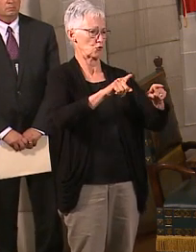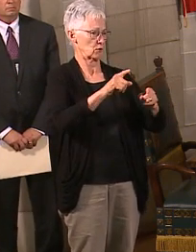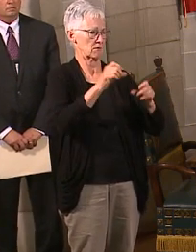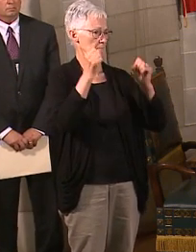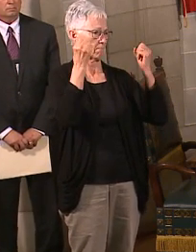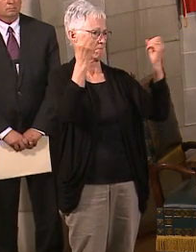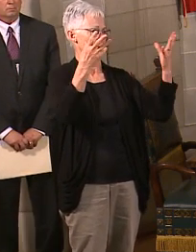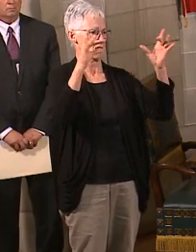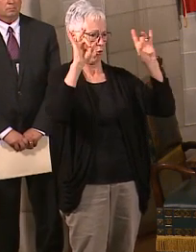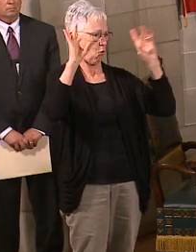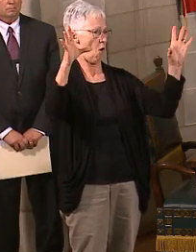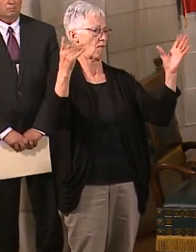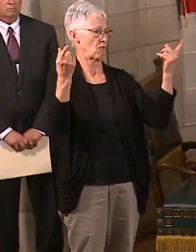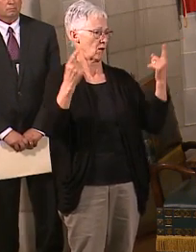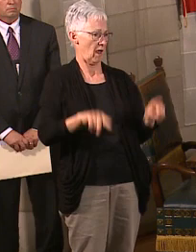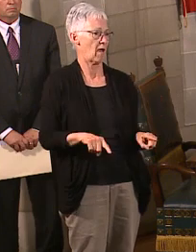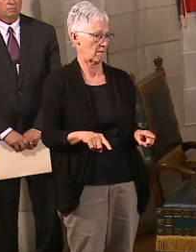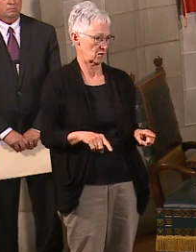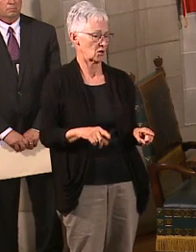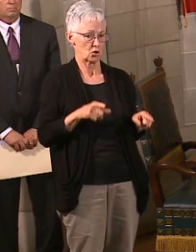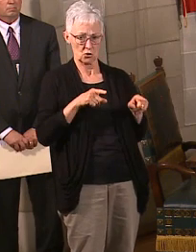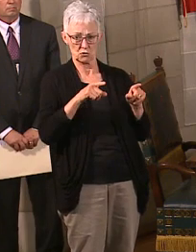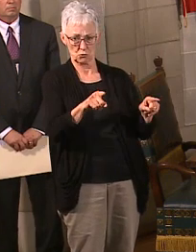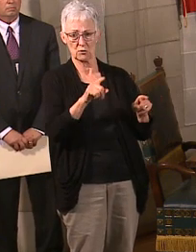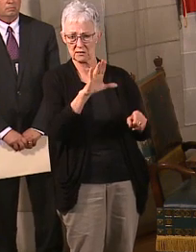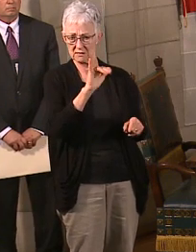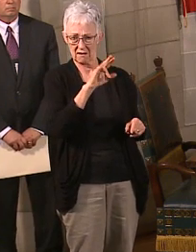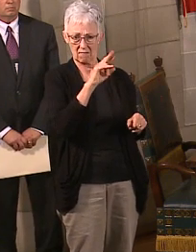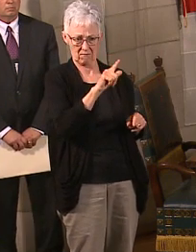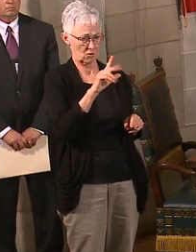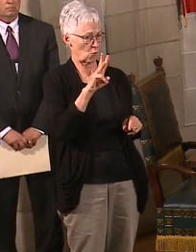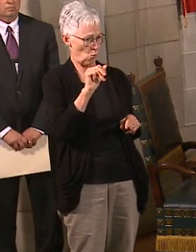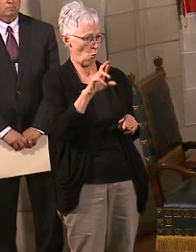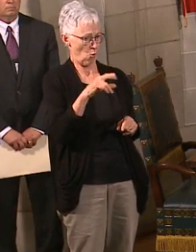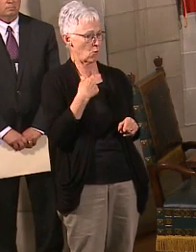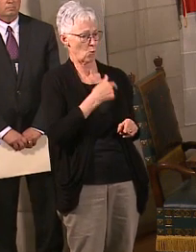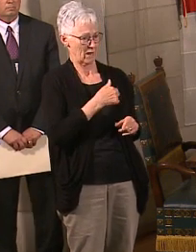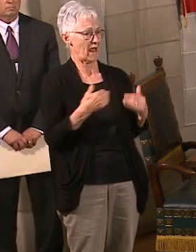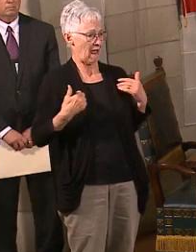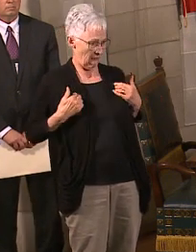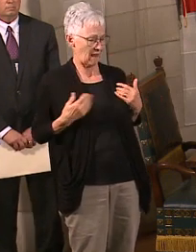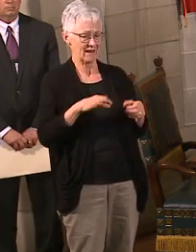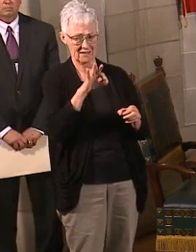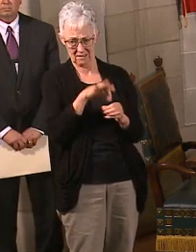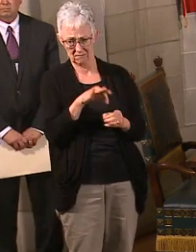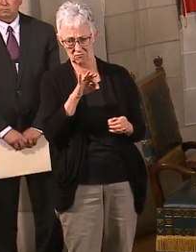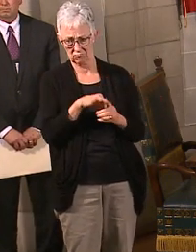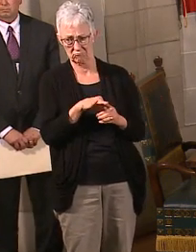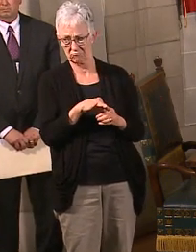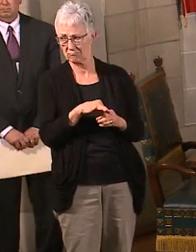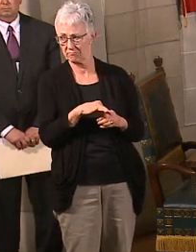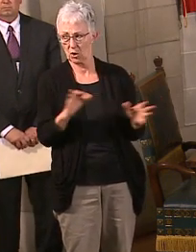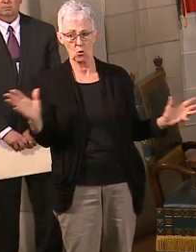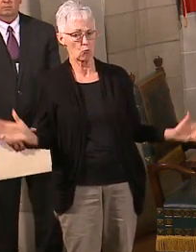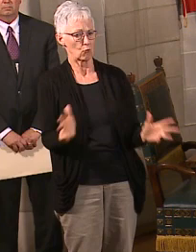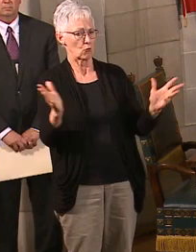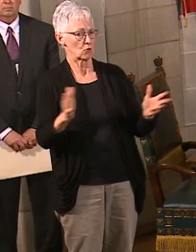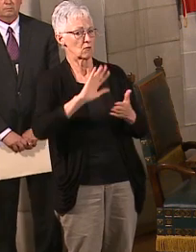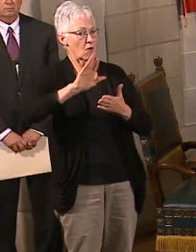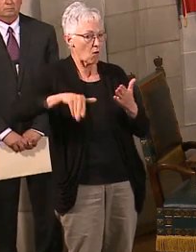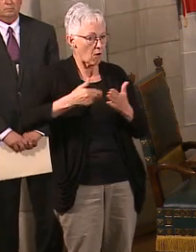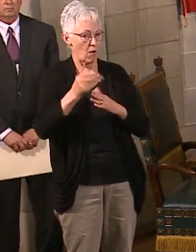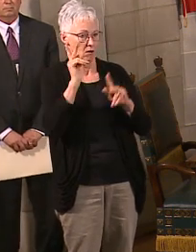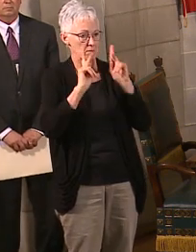that year. So we are going to go forward with the election. We are encouraging everybody to use their early ballot